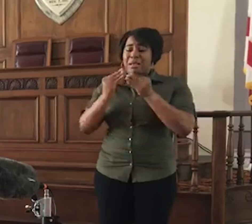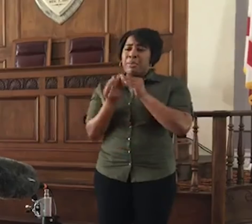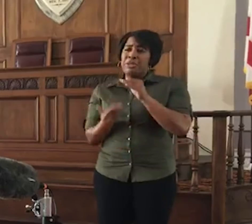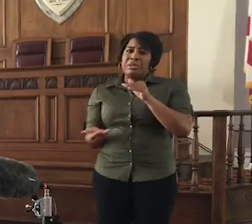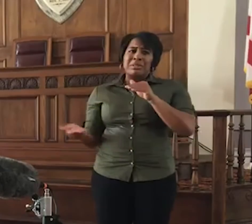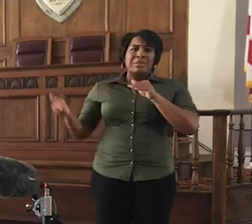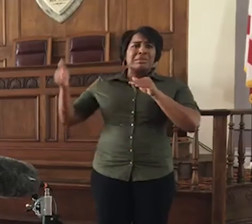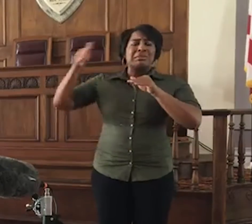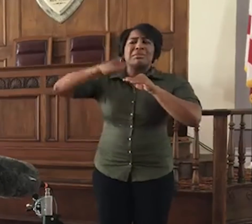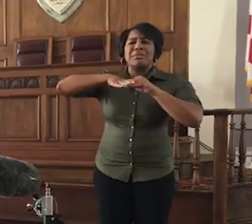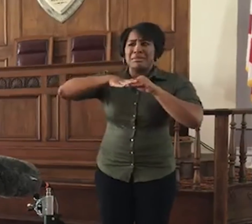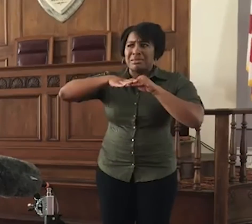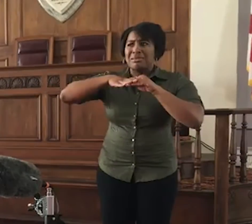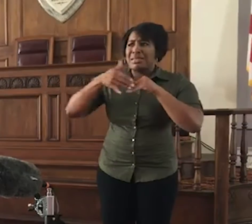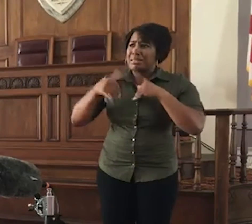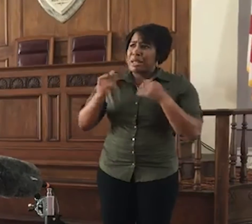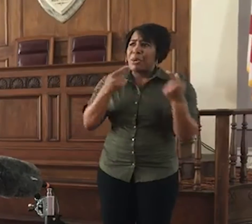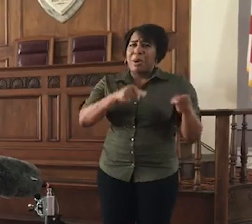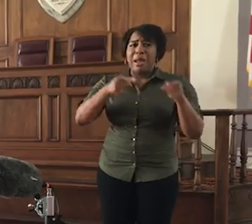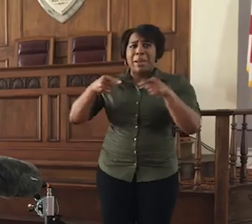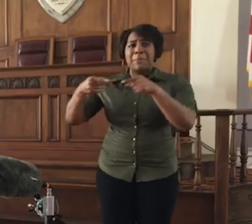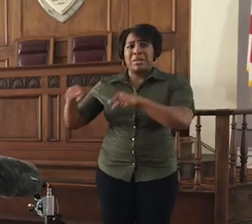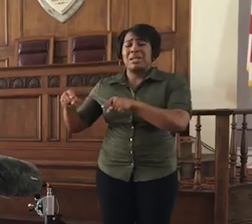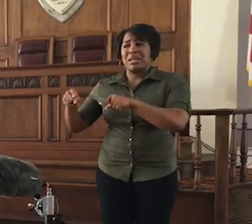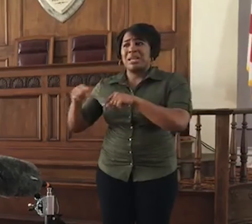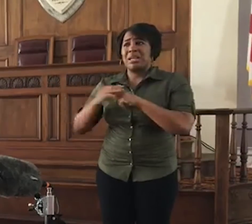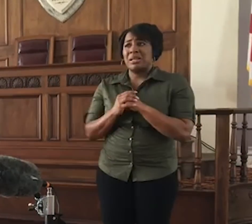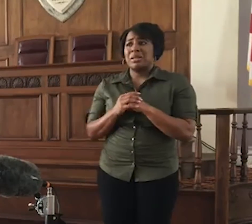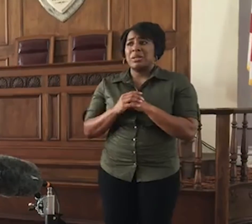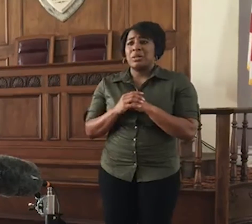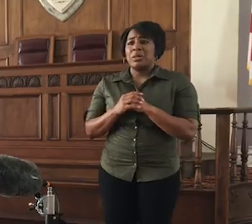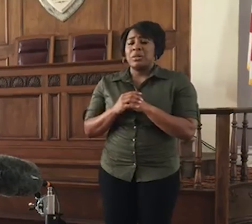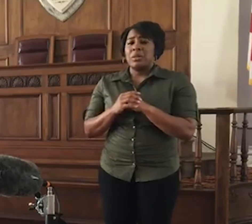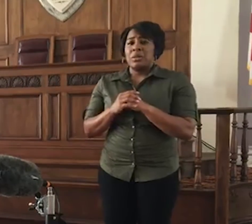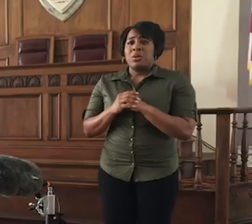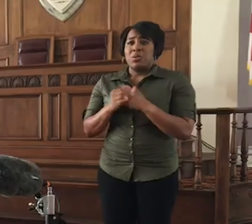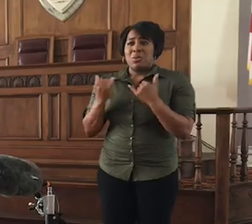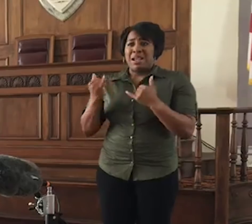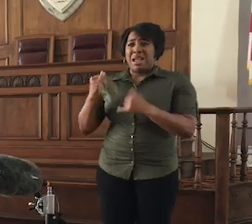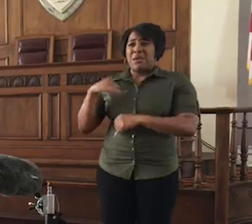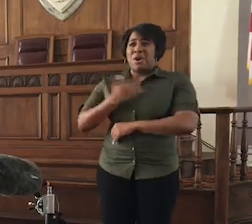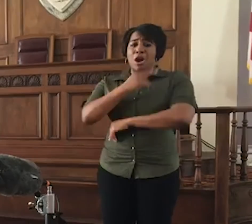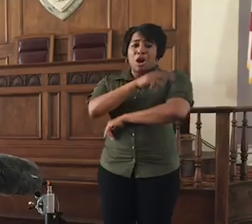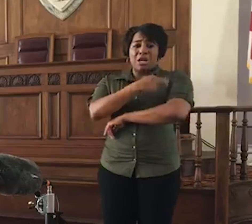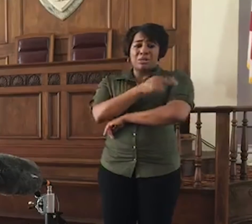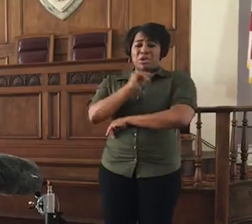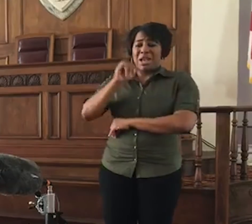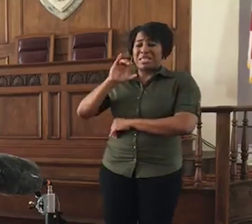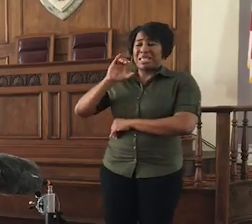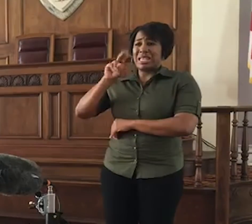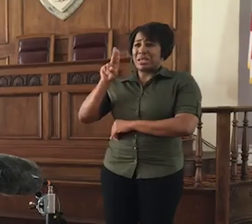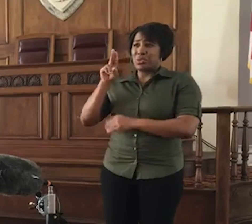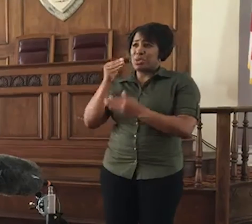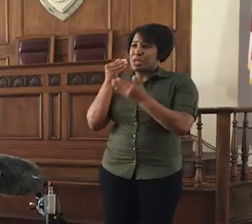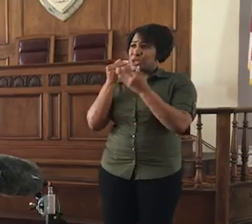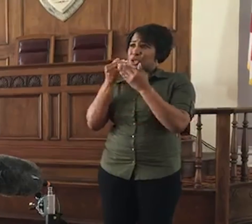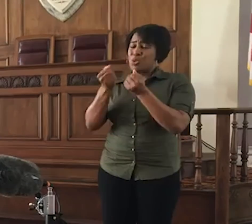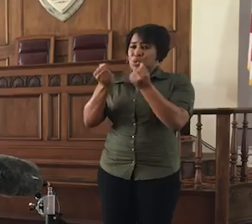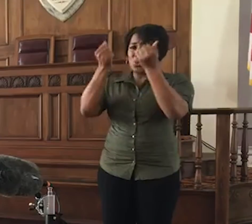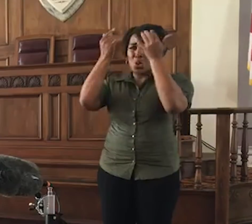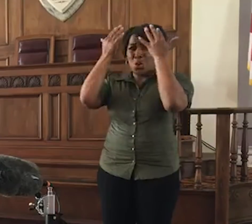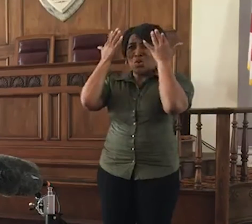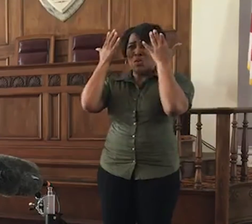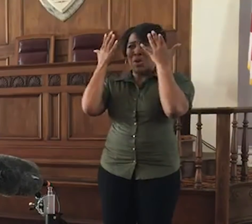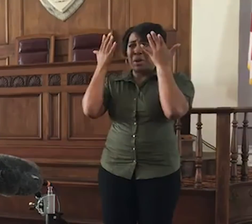still occurring, and we are almost to the point where our hospital ICUs are overwhelmed. Earlier this